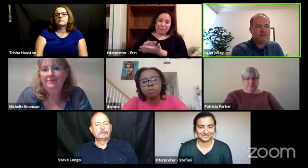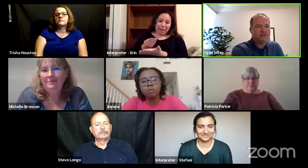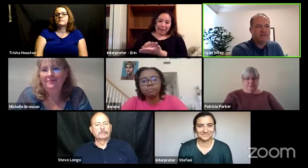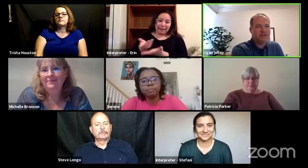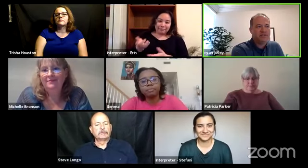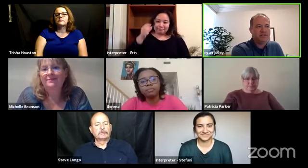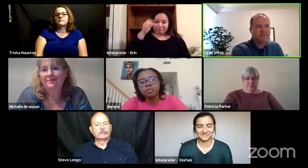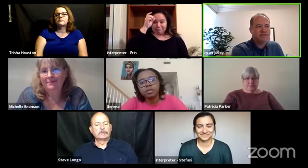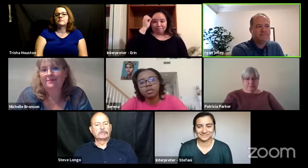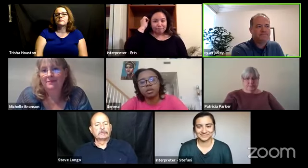fiscal year ends. So